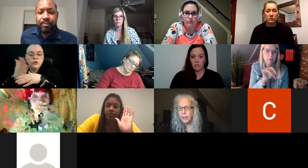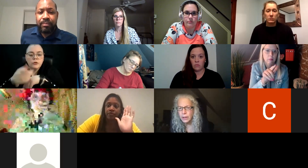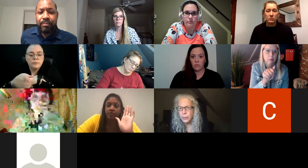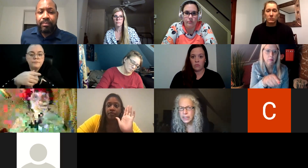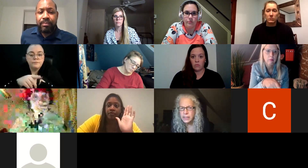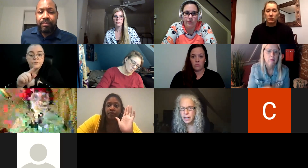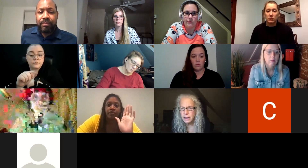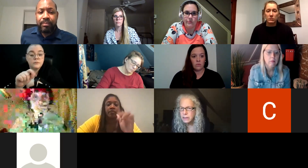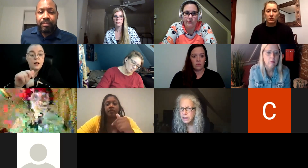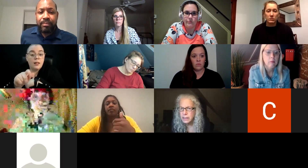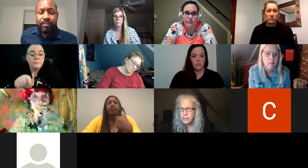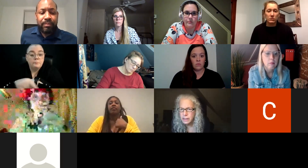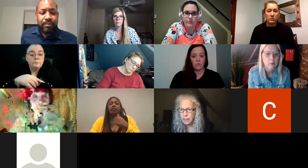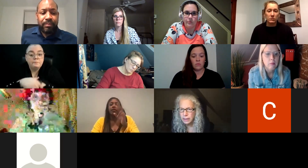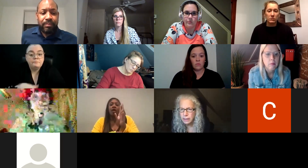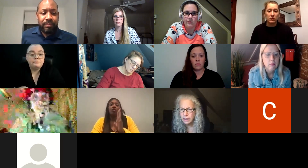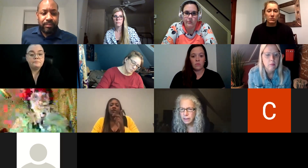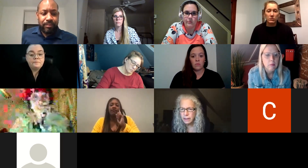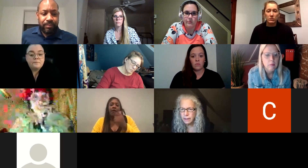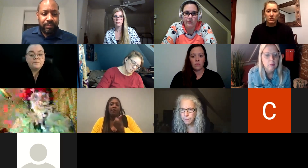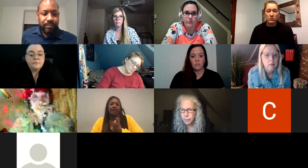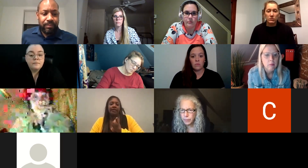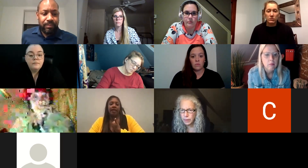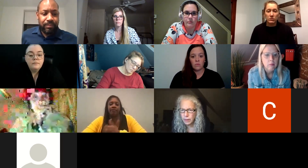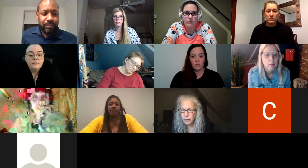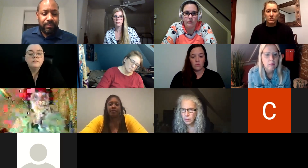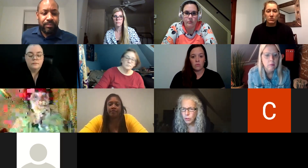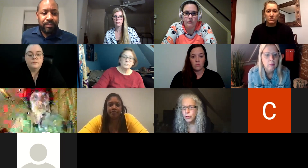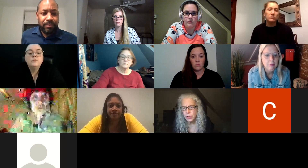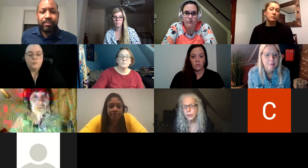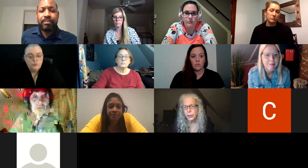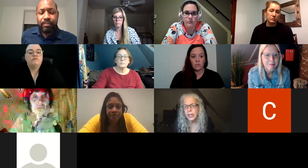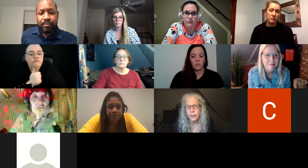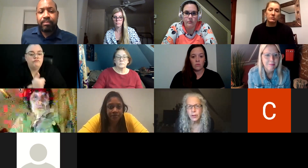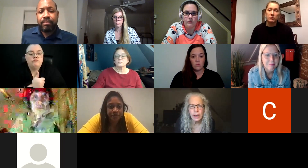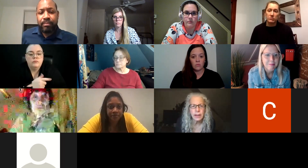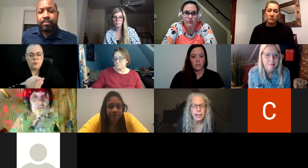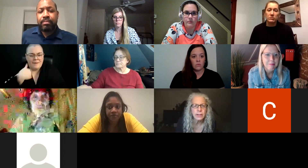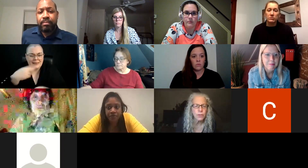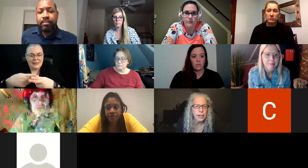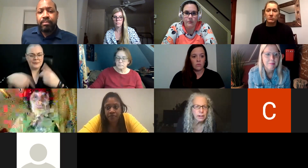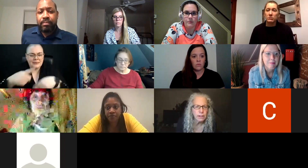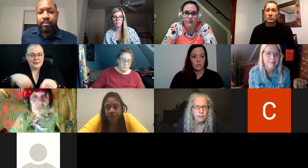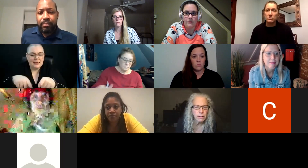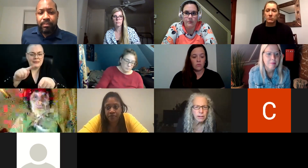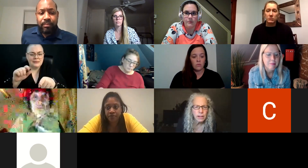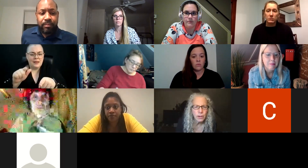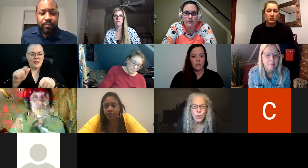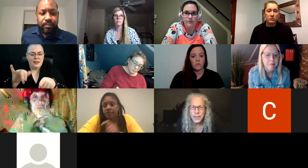Anyone else? Talia? Yes, Talia. You use it for yourself. Okay, yes, great. Do you have a